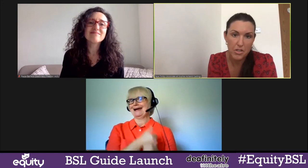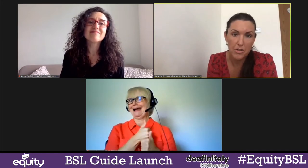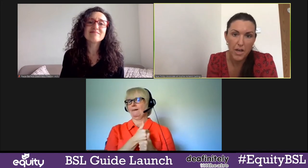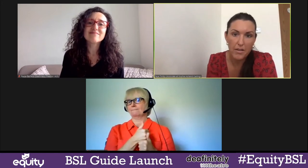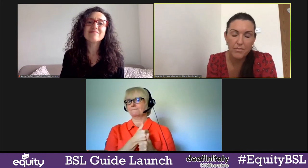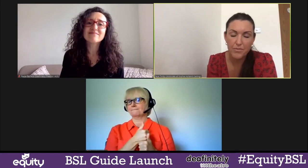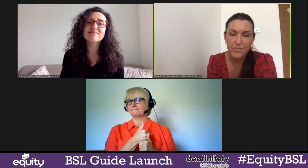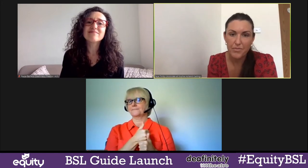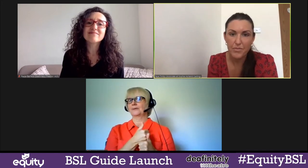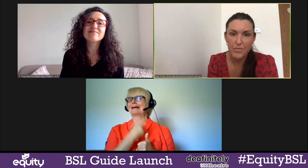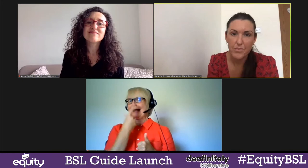that.